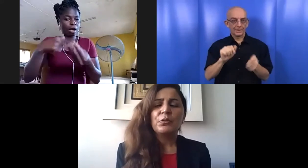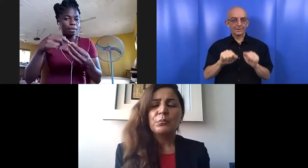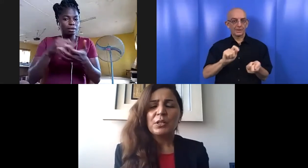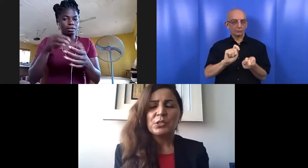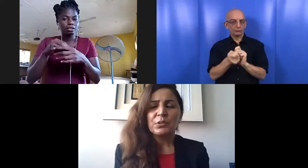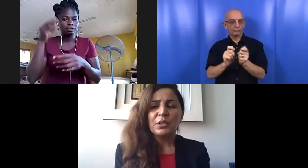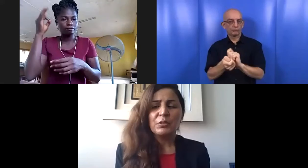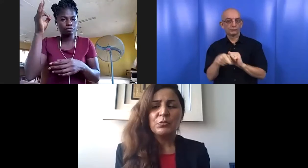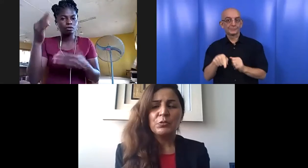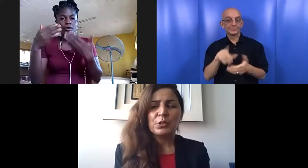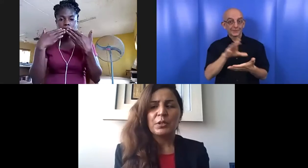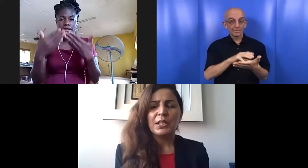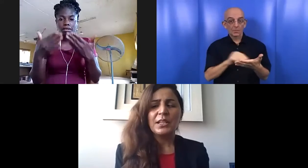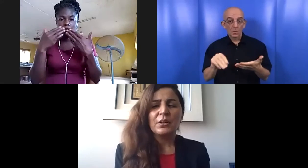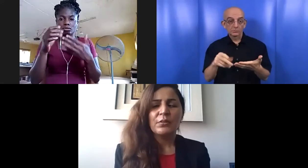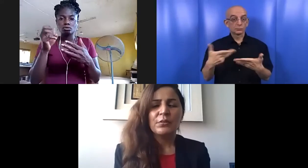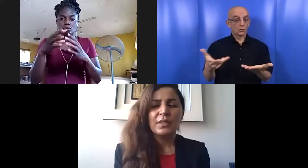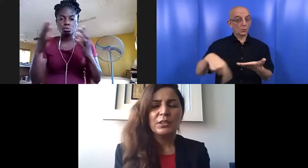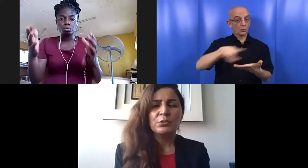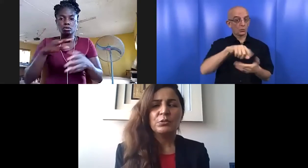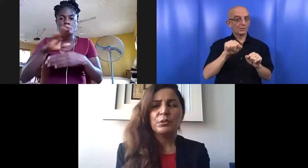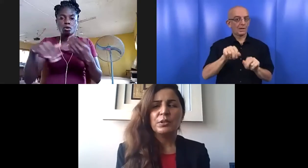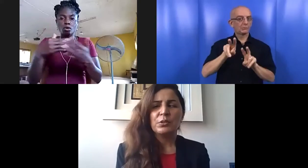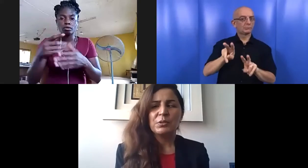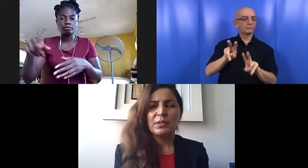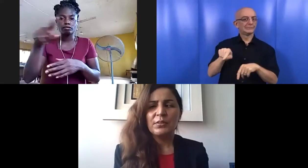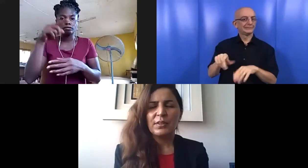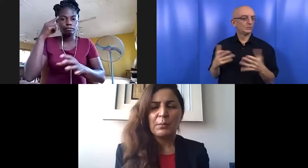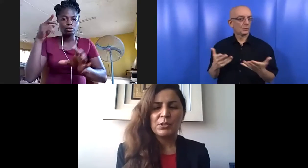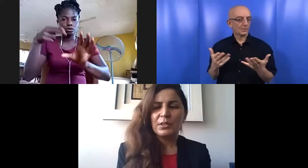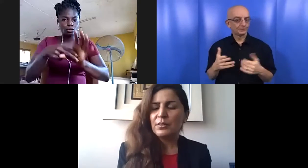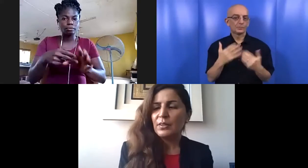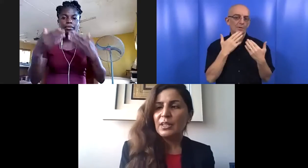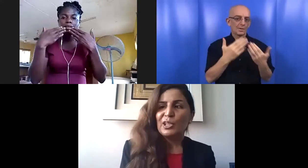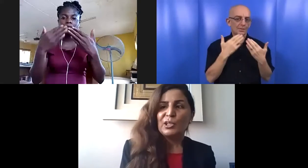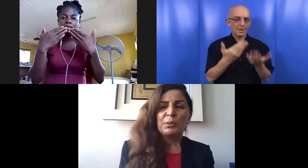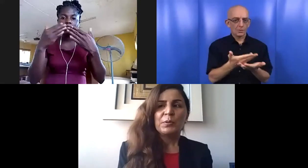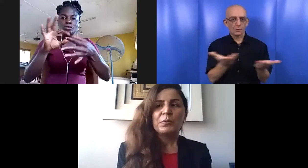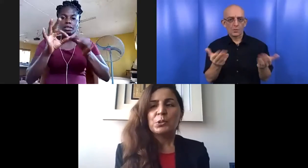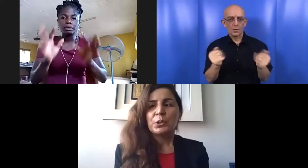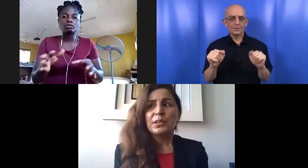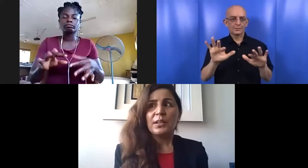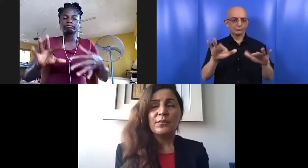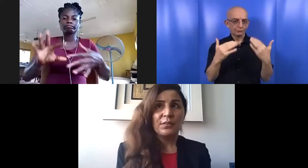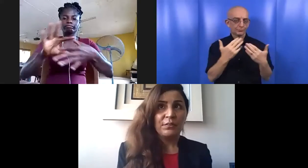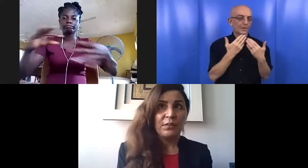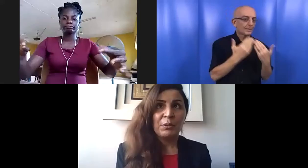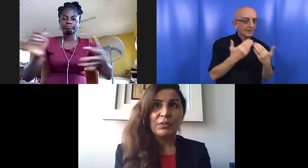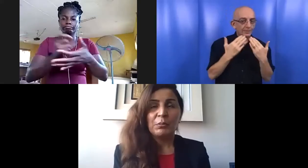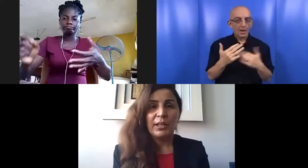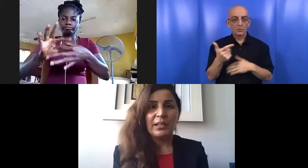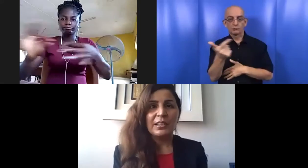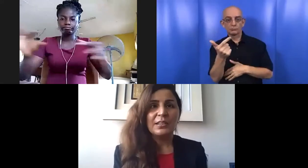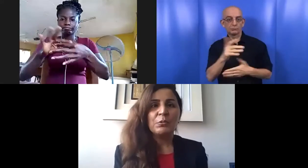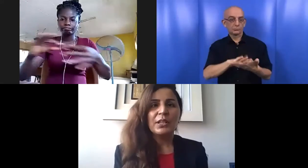you so much, all of you, for joining. And also thank you to interpreters, captioners, people who joined us, some of